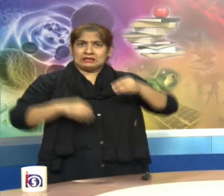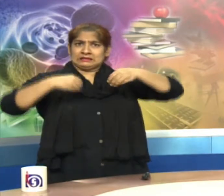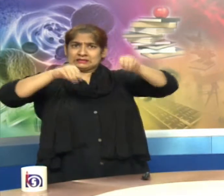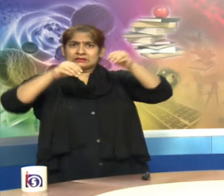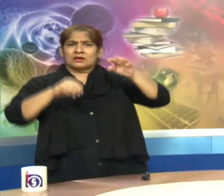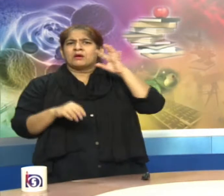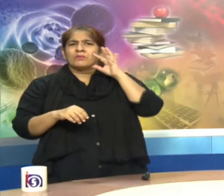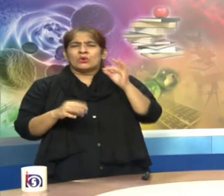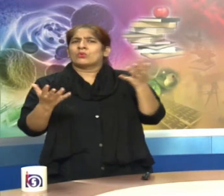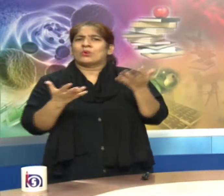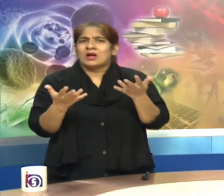Tenth question